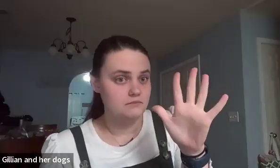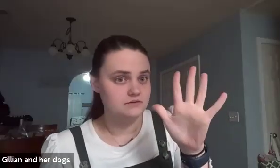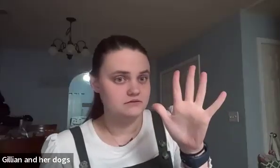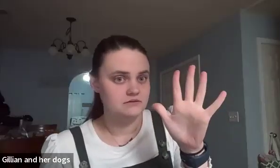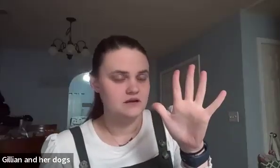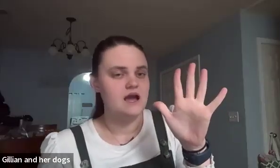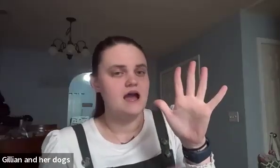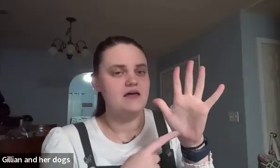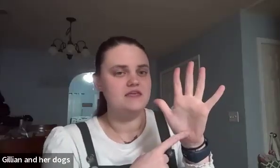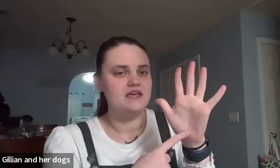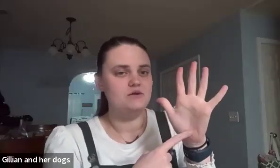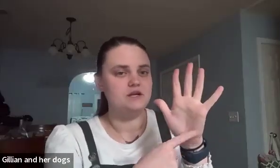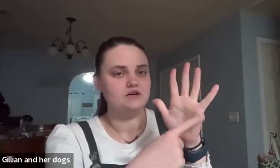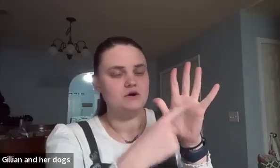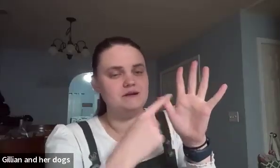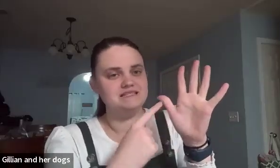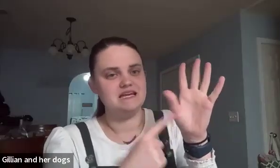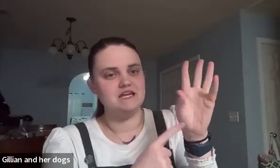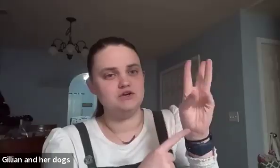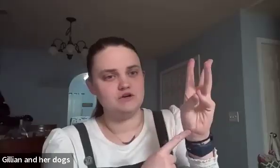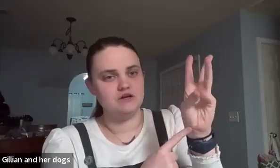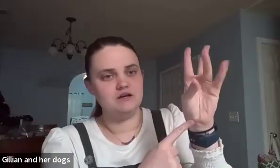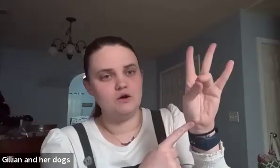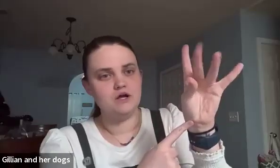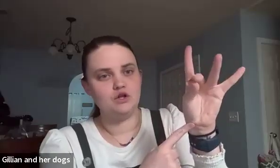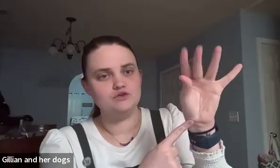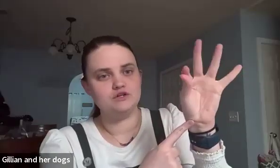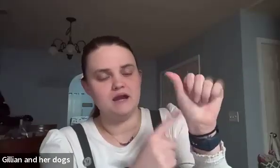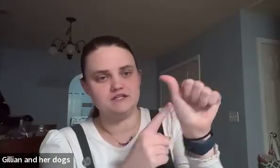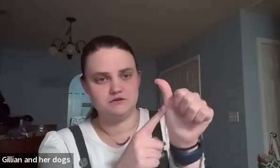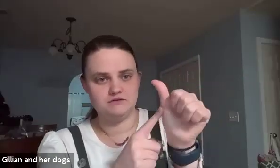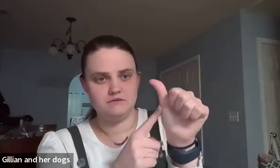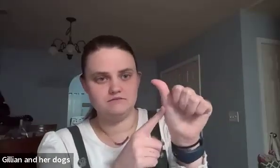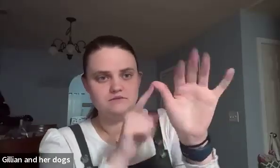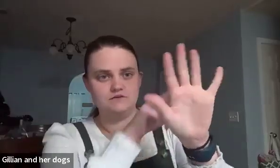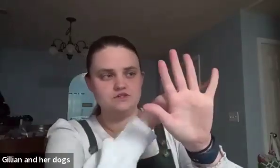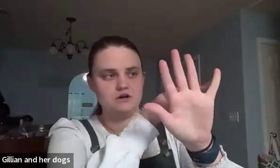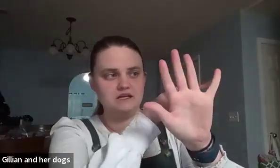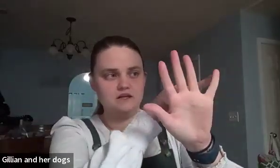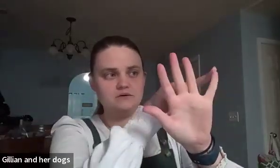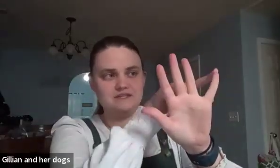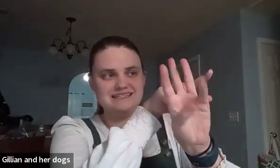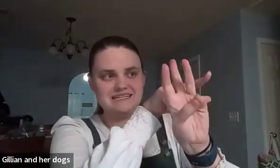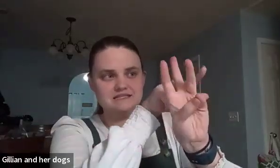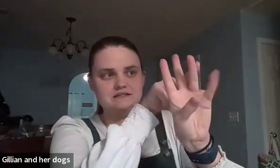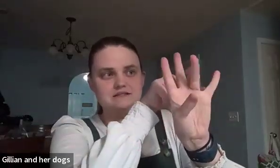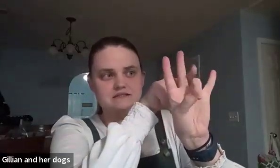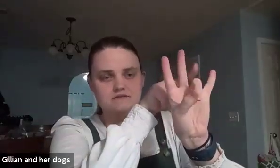up. And then when you're going to 10, you're going closer back to your thumb. So if you start here with the 6,